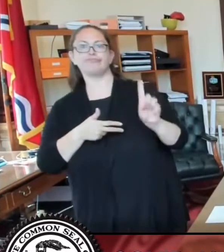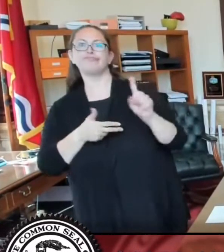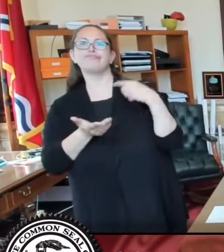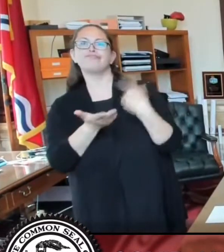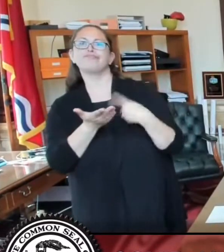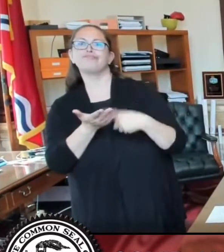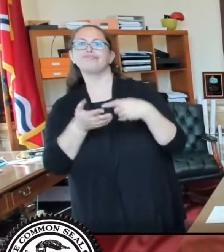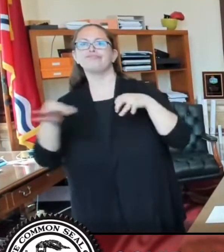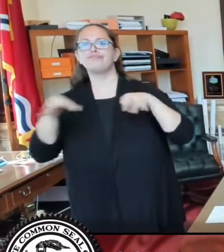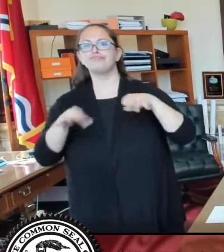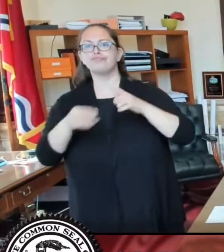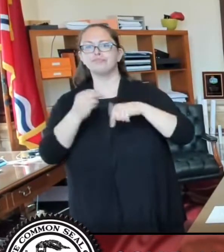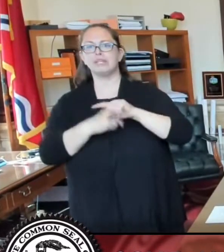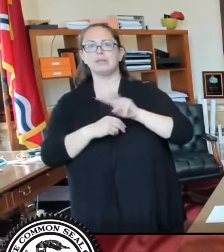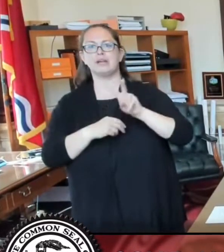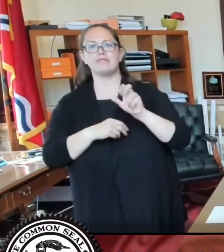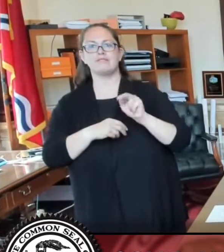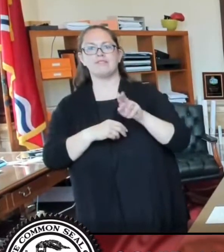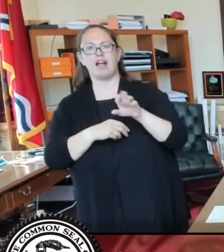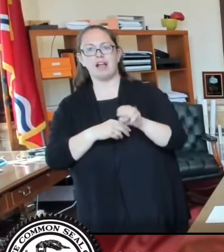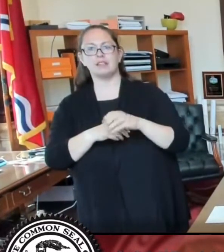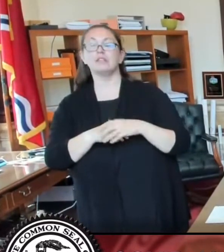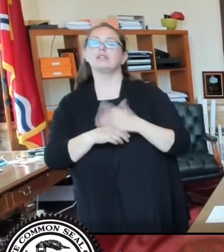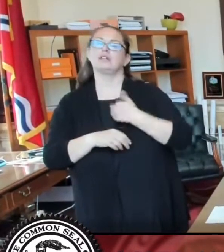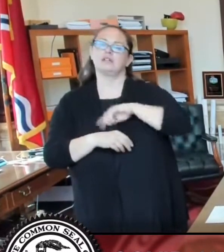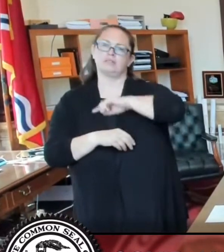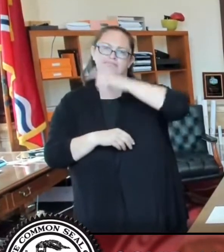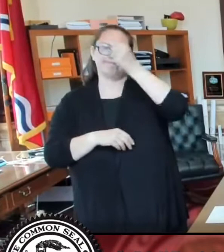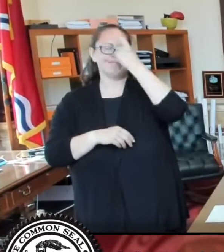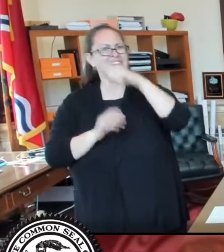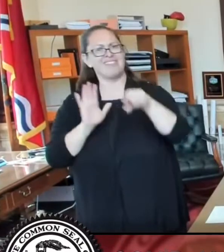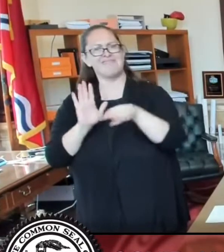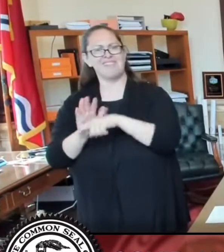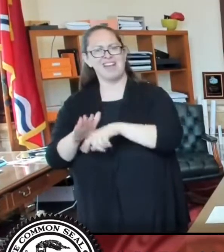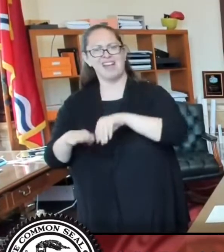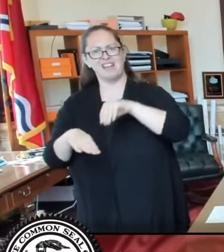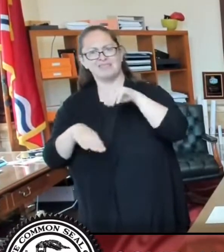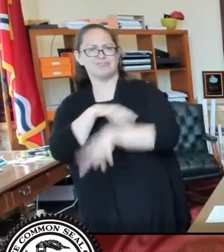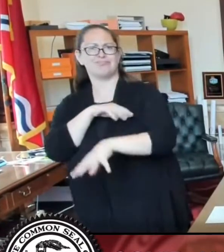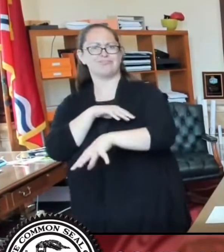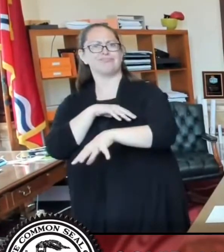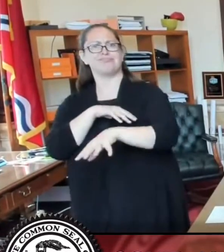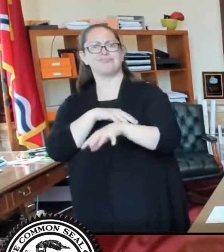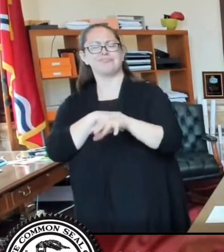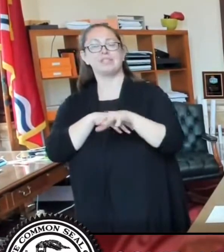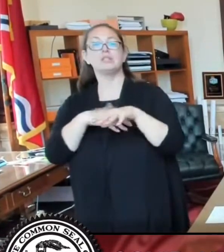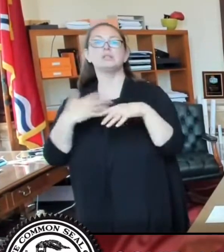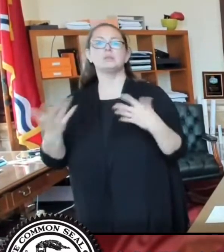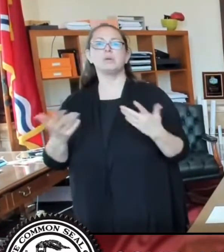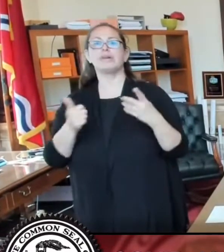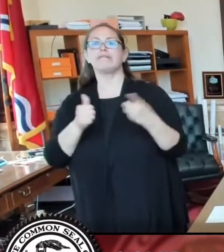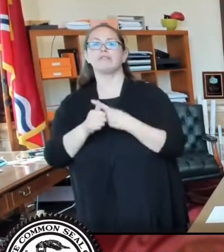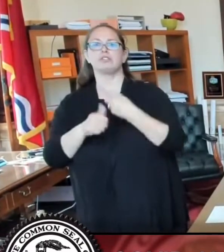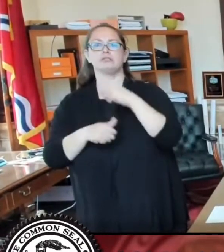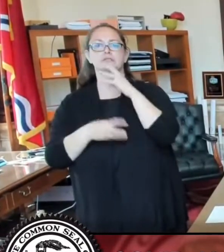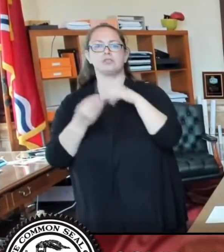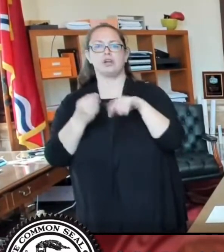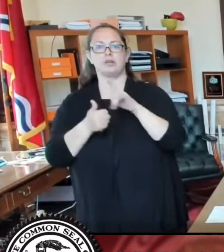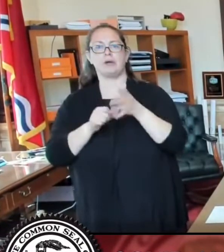And we know the negative impact it has. So I'm going to begin by talking about